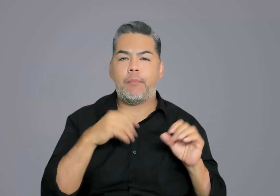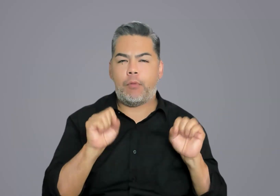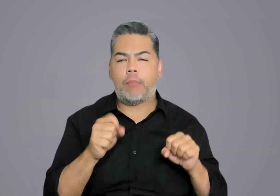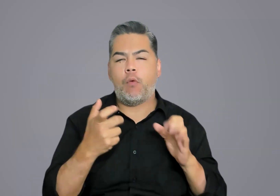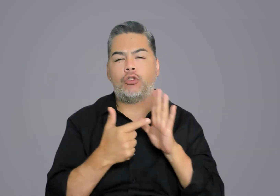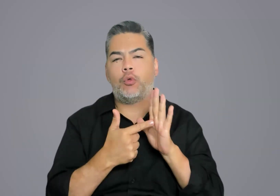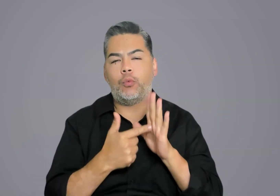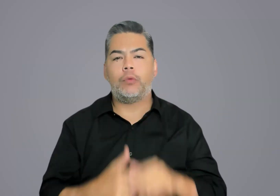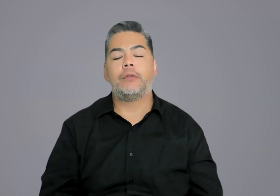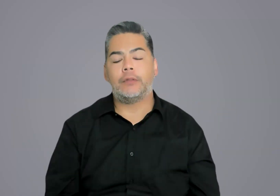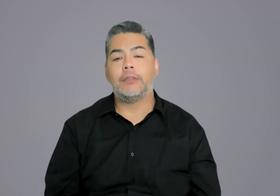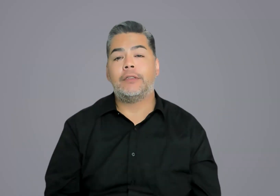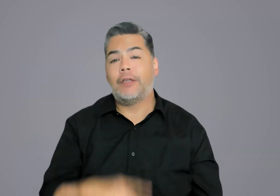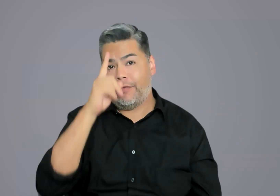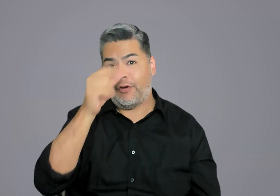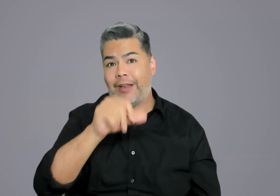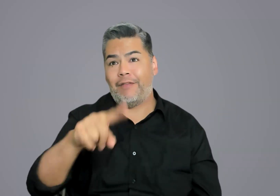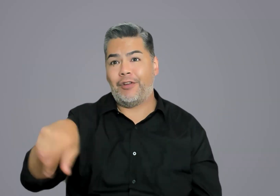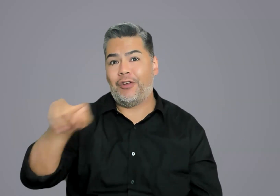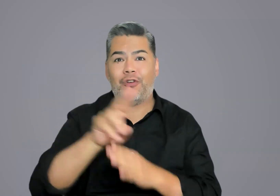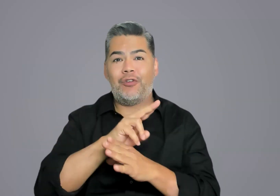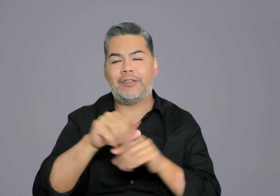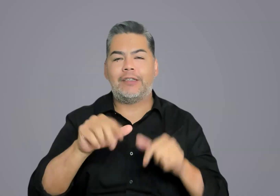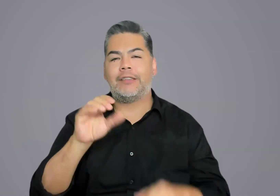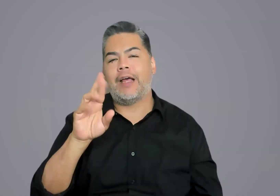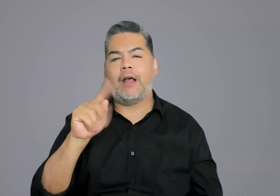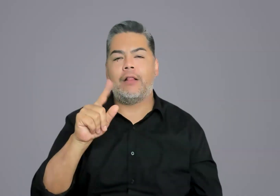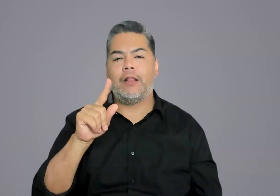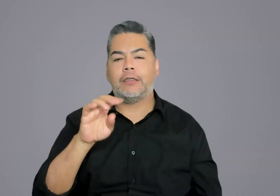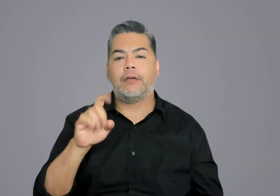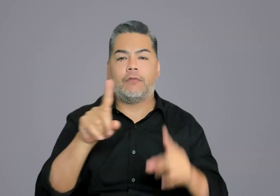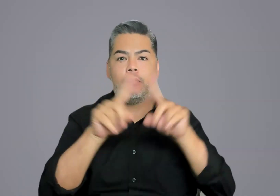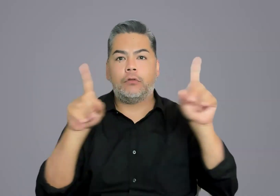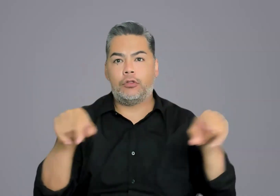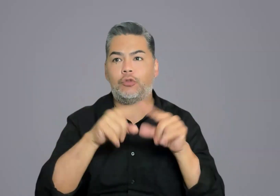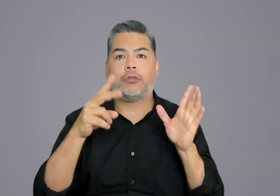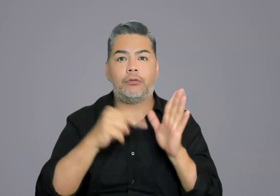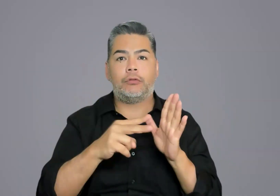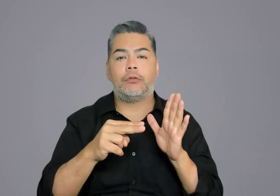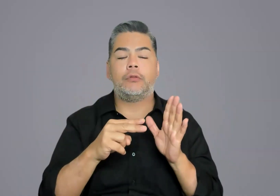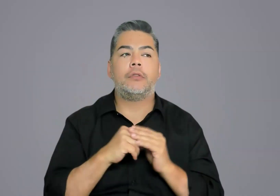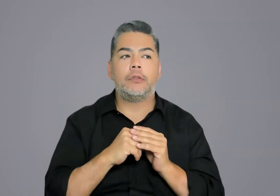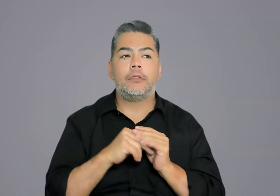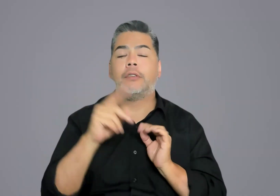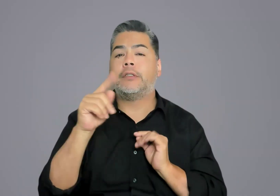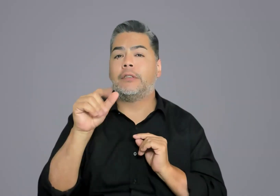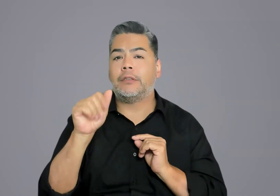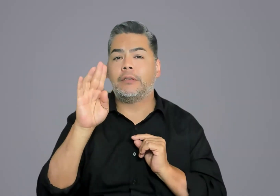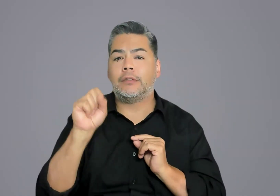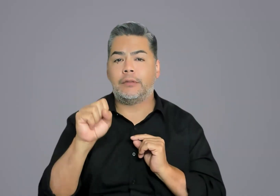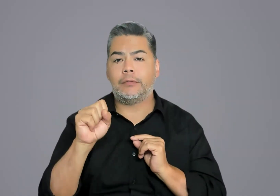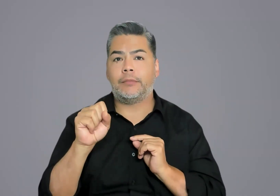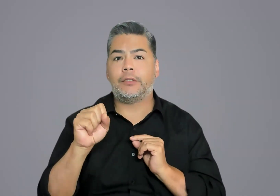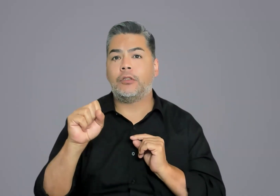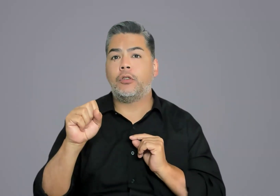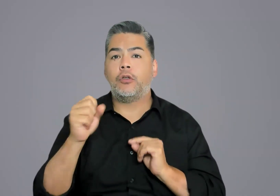reflect for anyone using this outline, which could be a screen reader user. It could be somebody who tabs through headings. It could also be